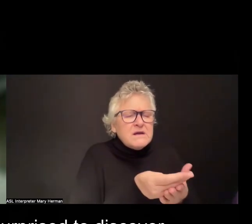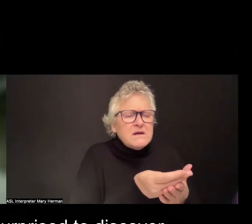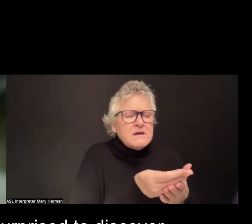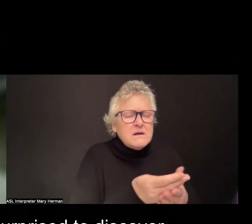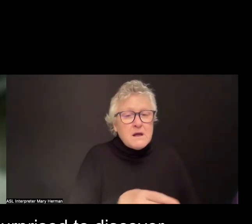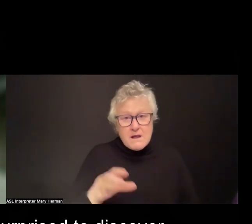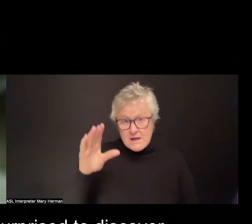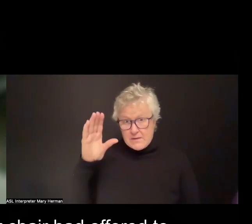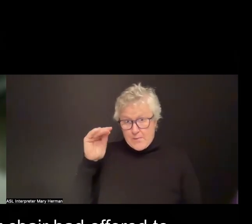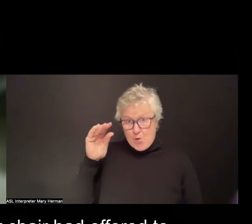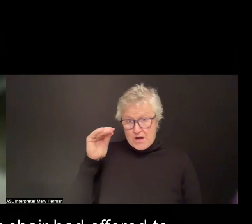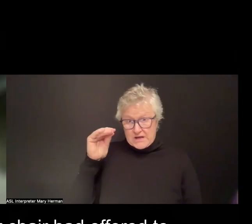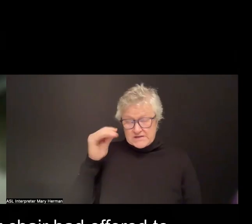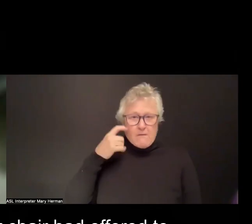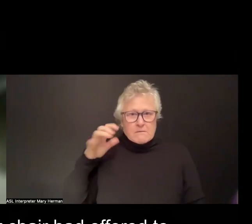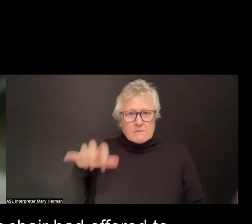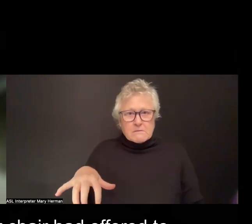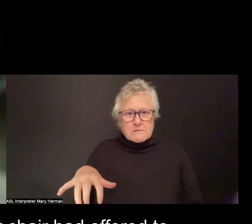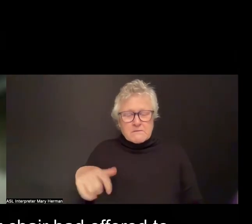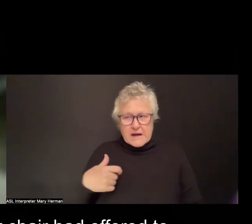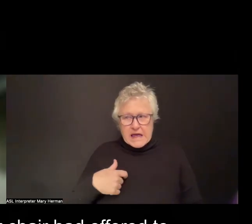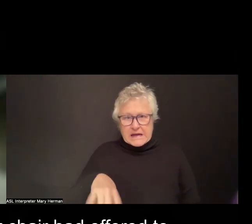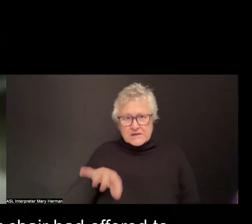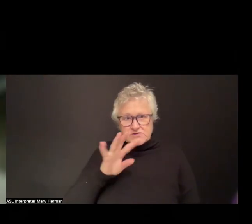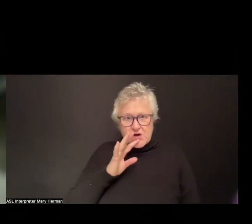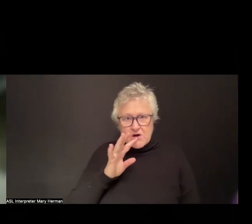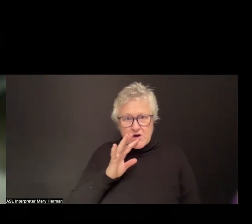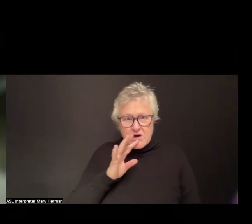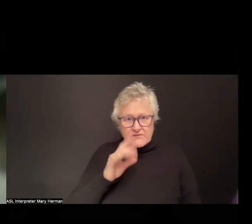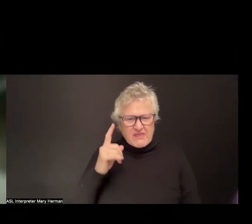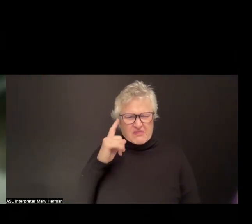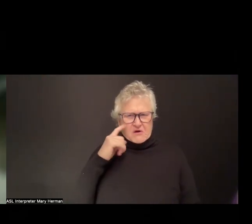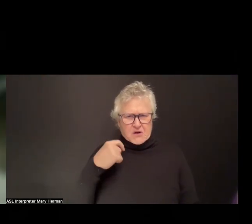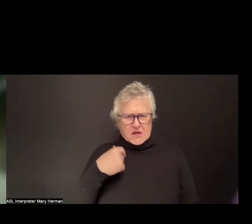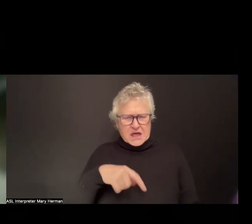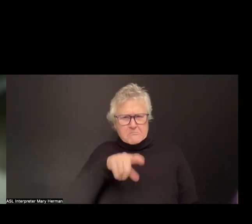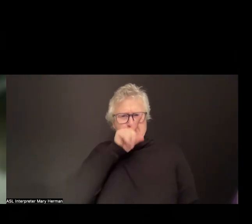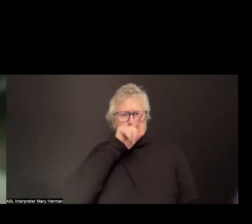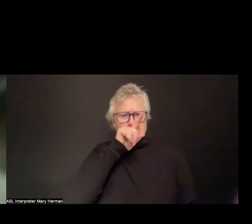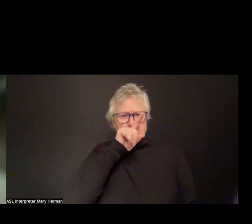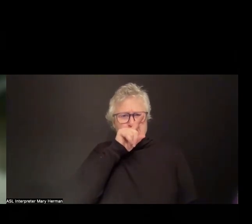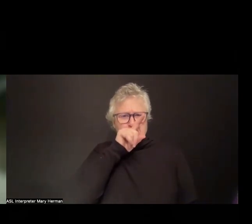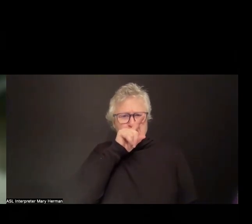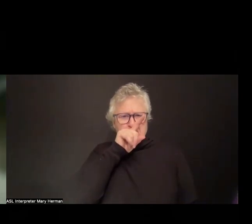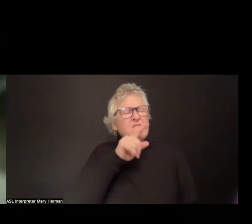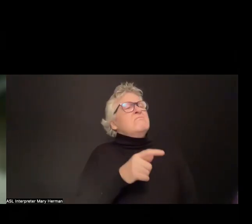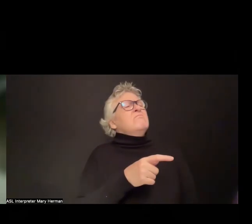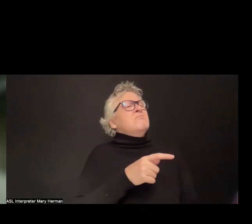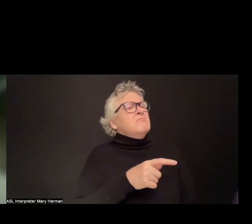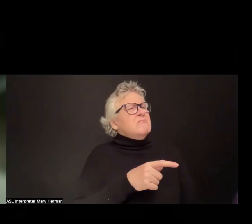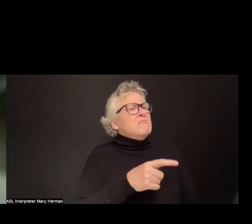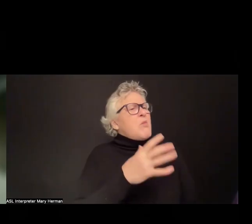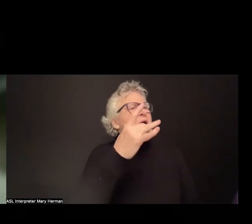could speak, as if the fireplace poker or a Windsor chair had offered to knit them up a muffler. "What's it to you?" said the not Bostonian. "You own the tavern